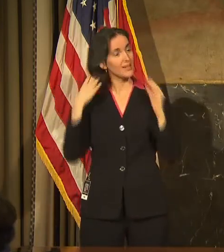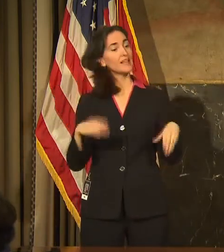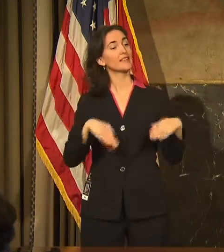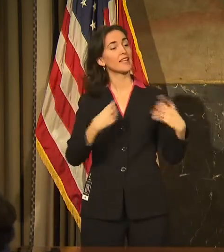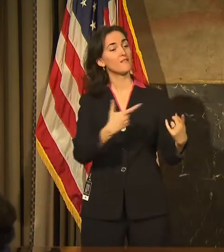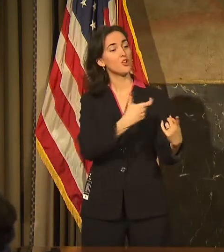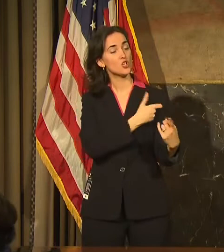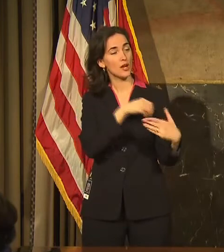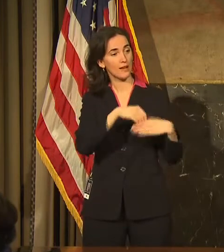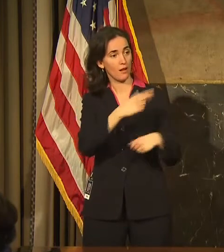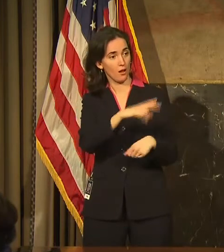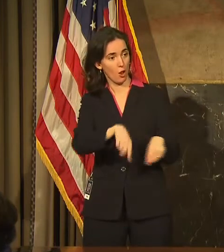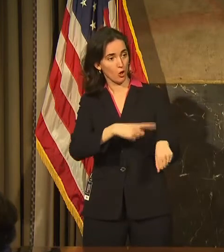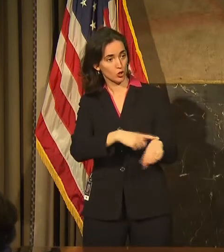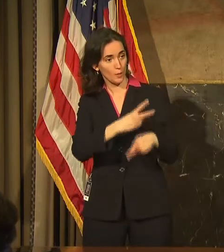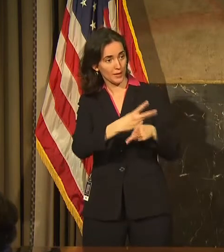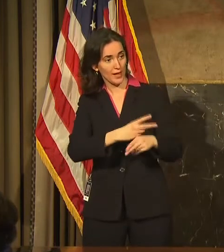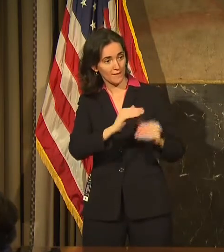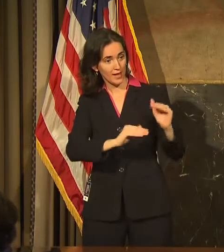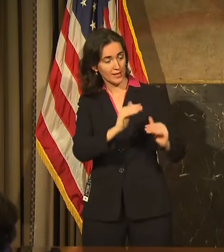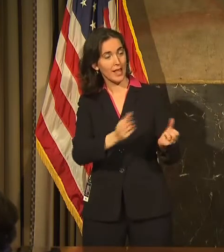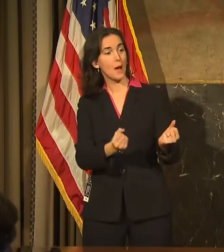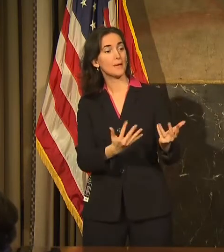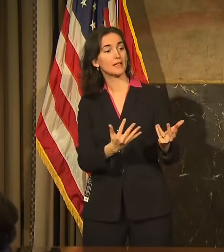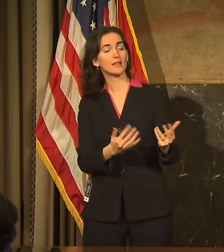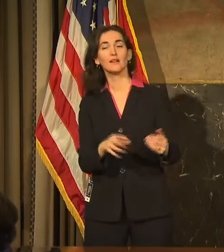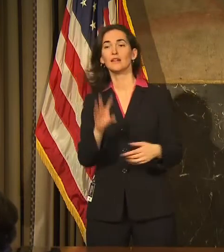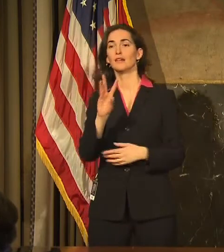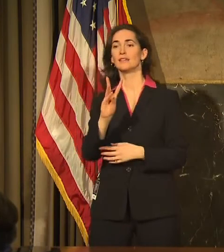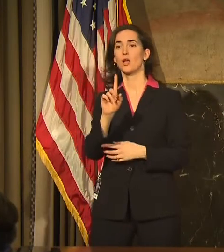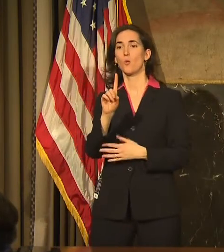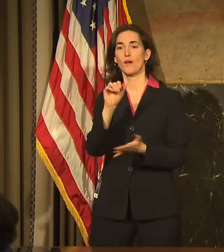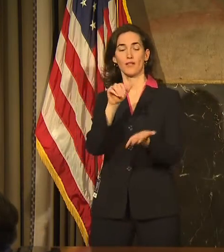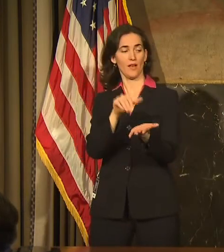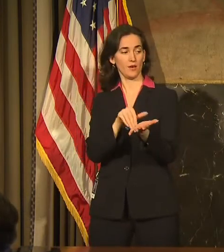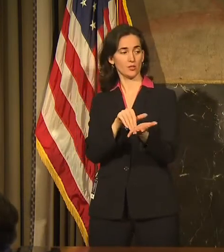the long-term care facility program to date is